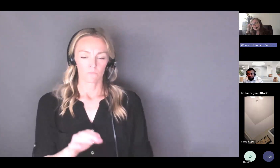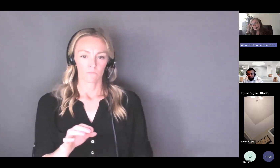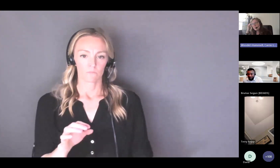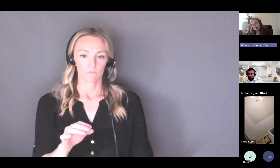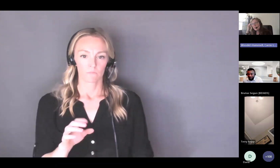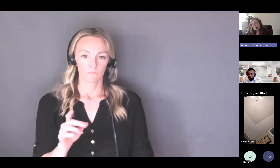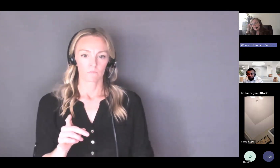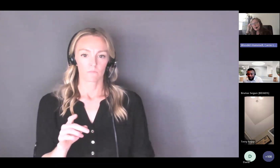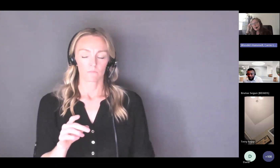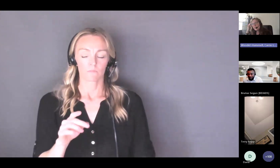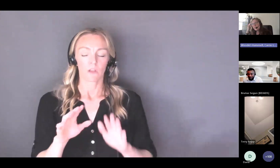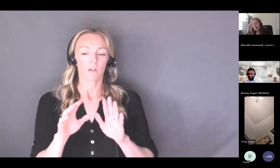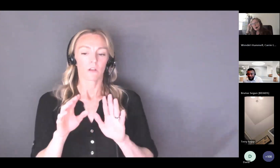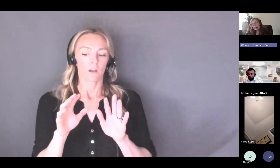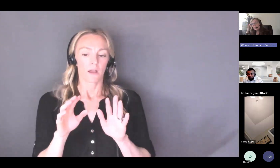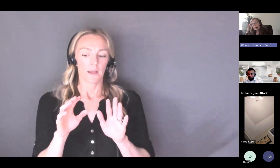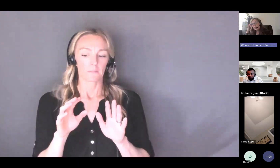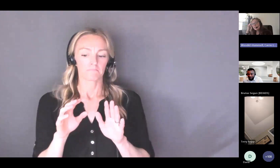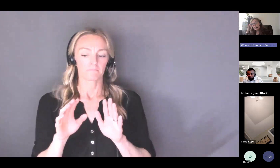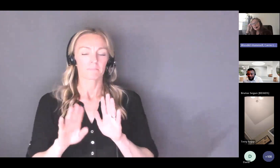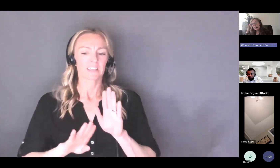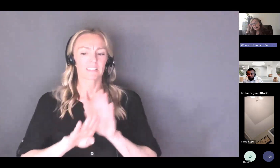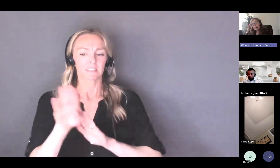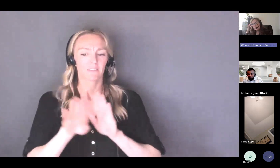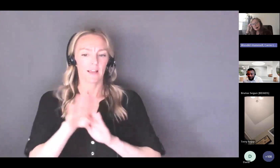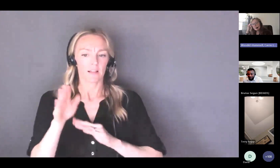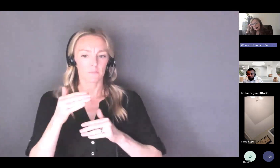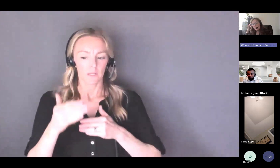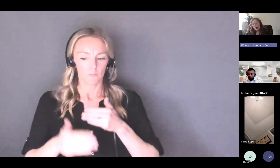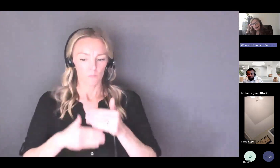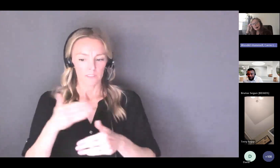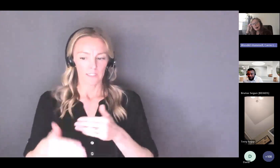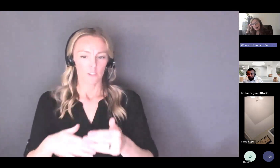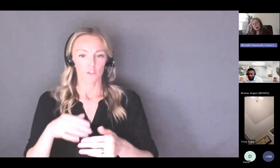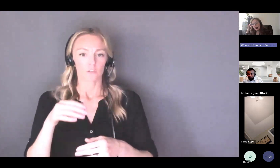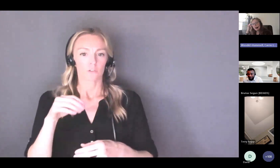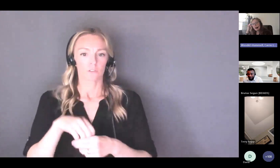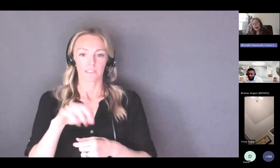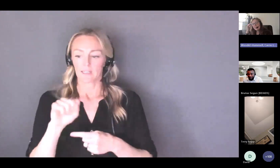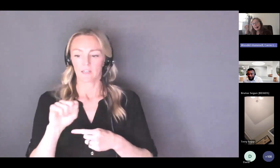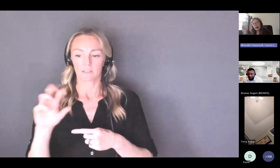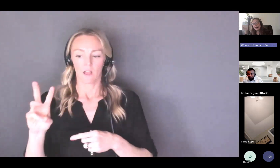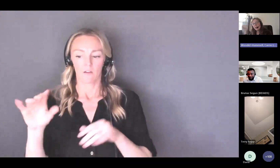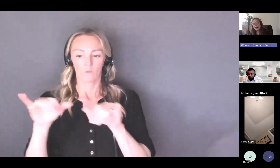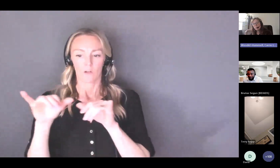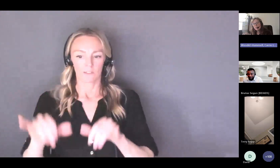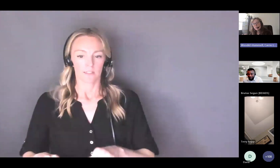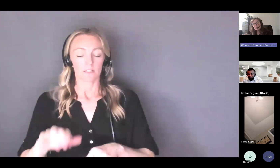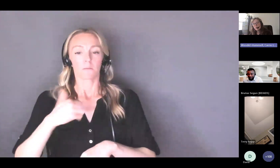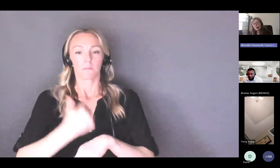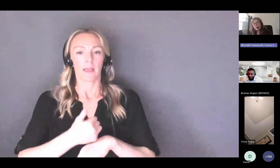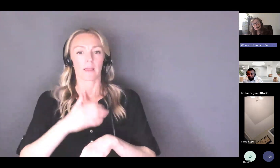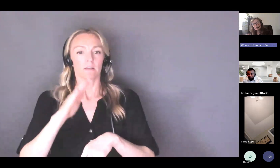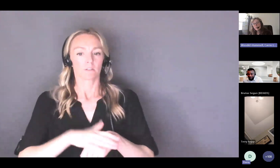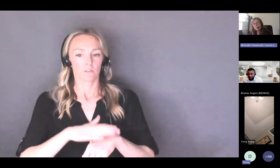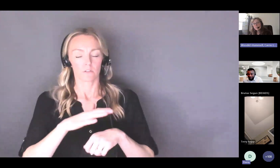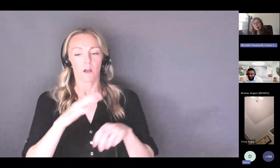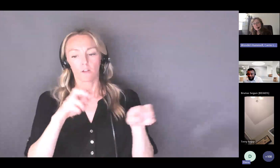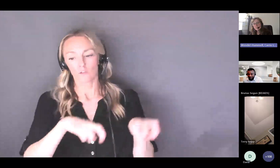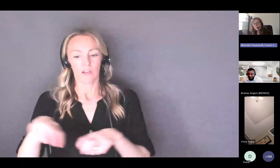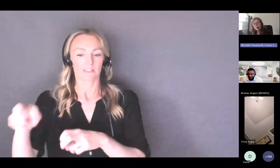the developing procedures in a software system that is based more on carrying information over from